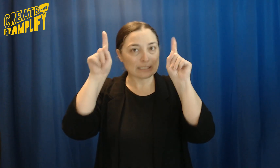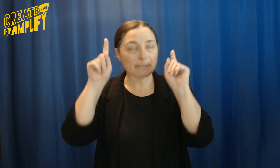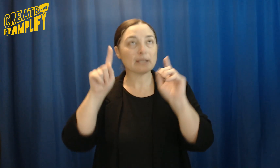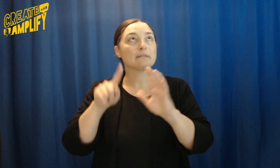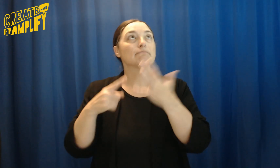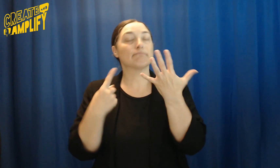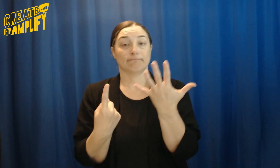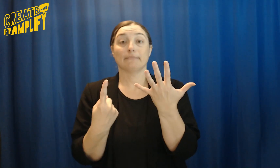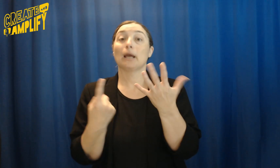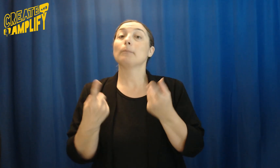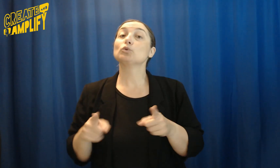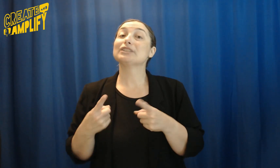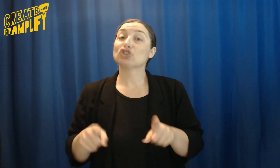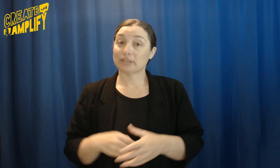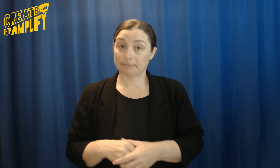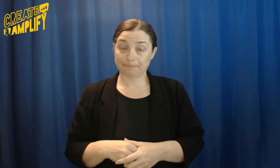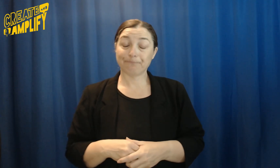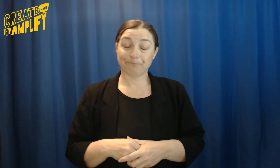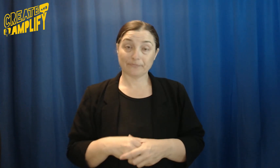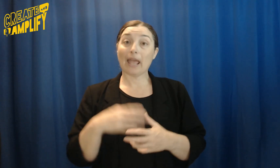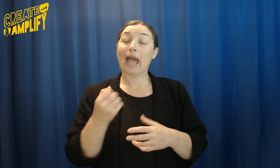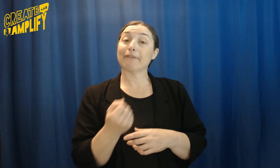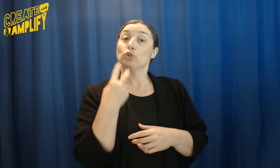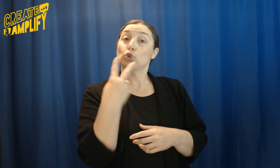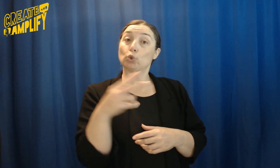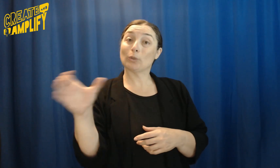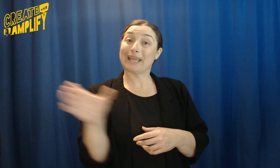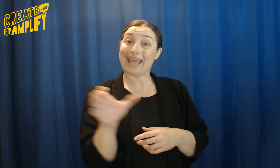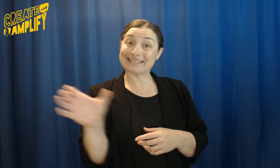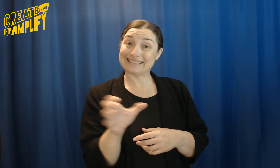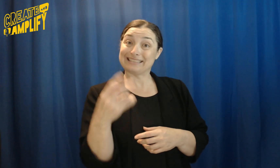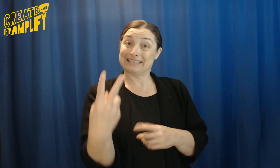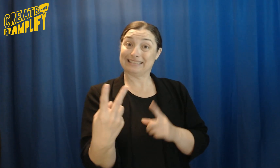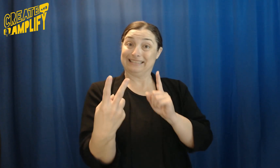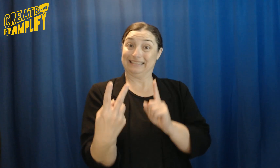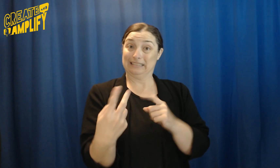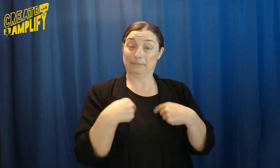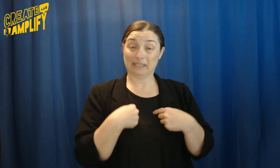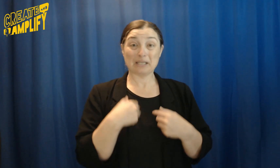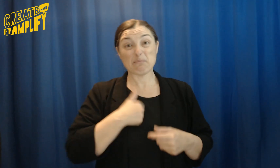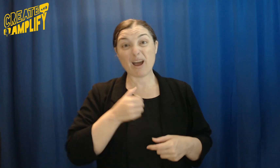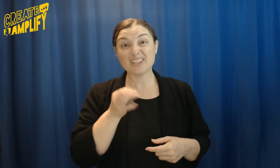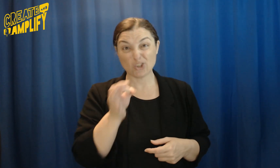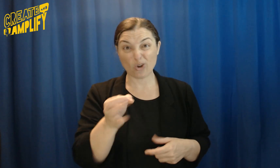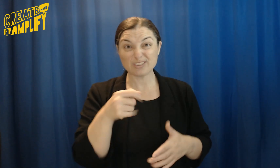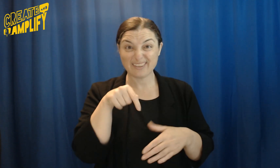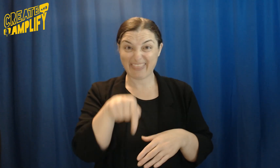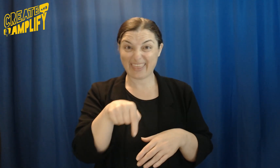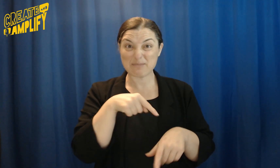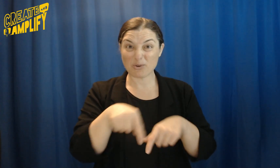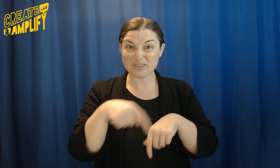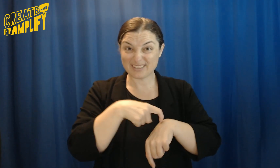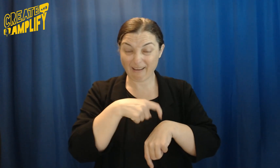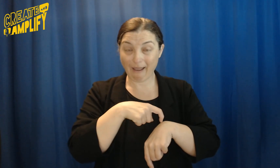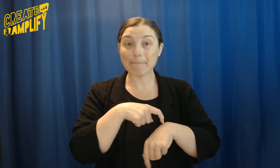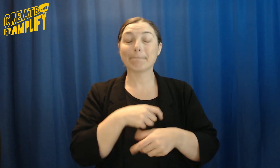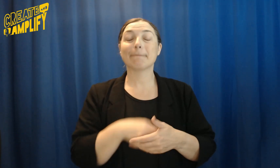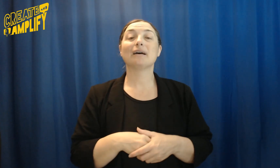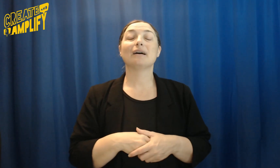show has 2 guests, and my dog is there for 5 out of 6 episodes. The one that she's not there for, one of the people is